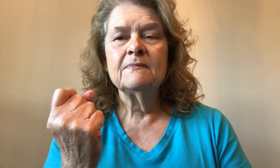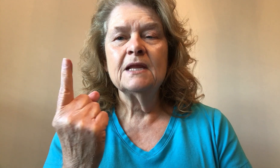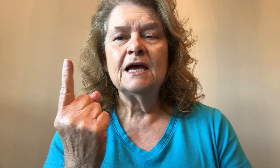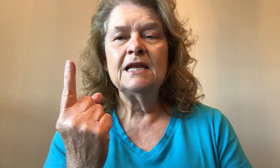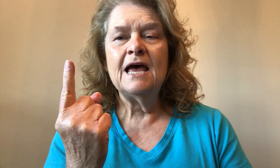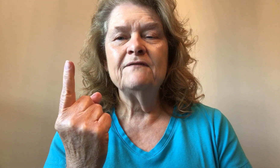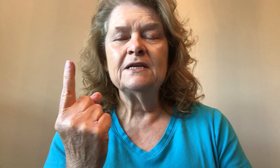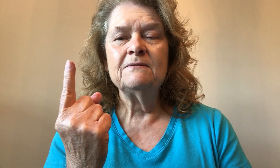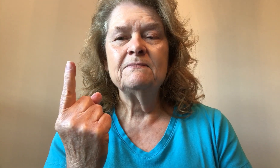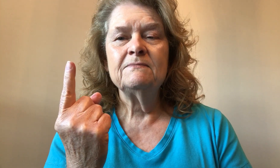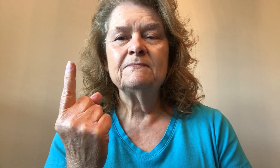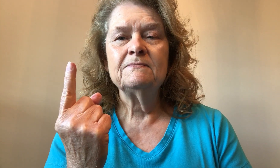11,